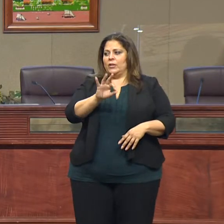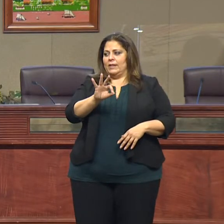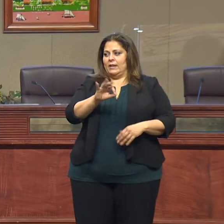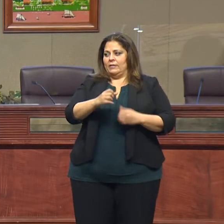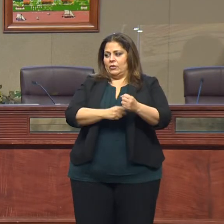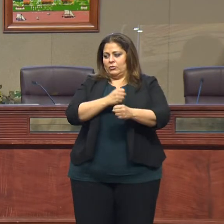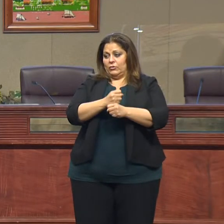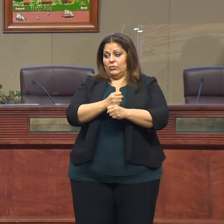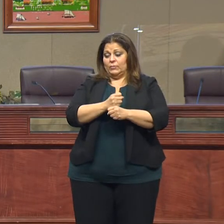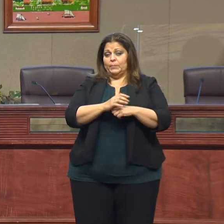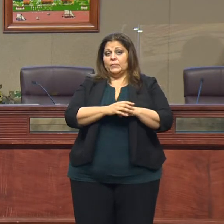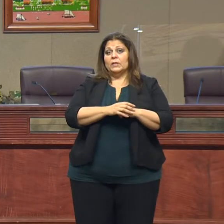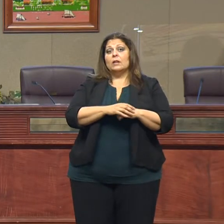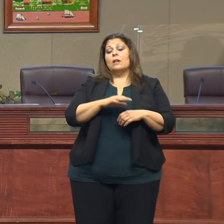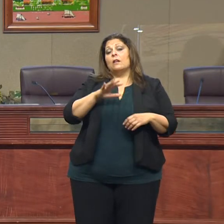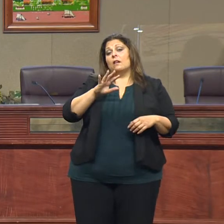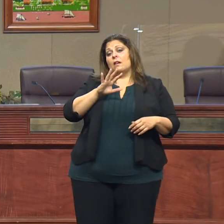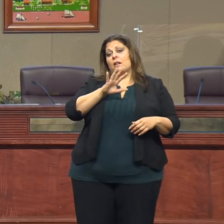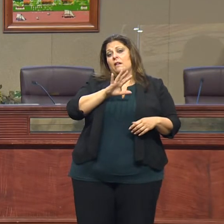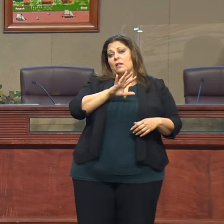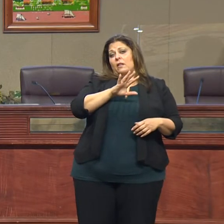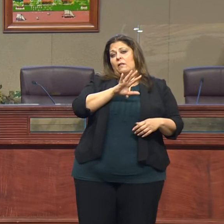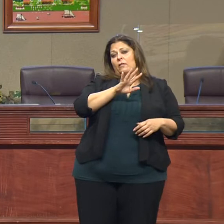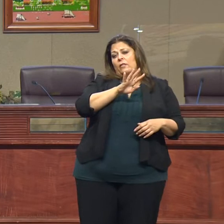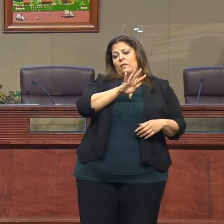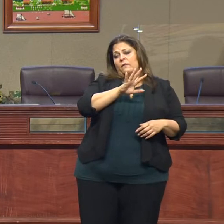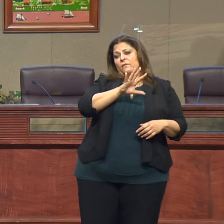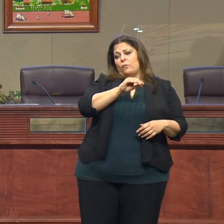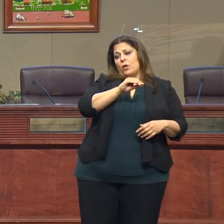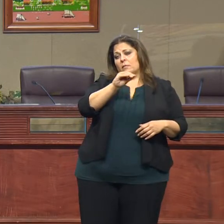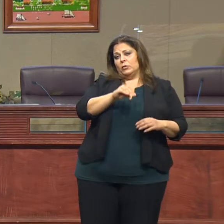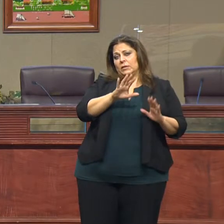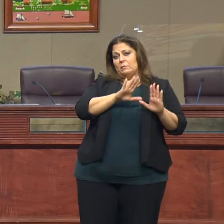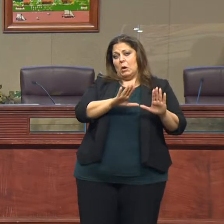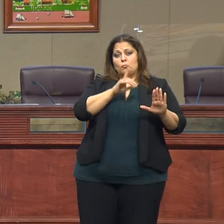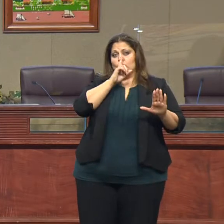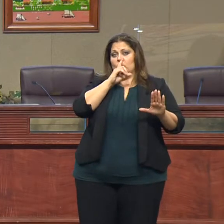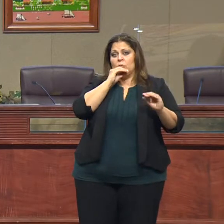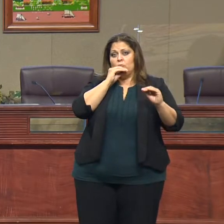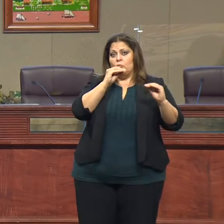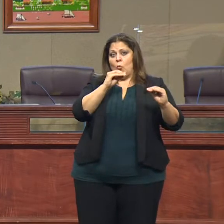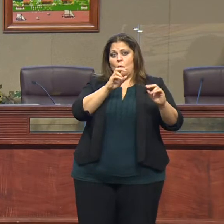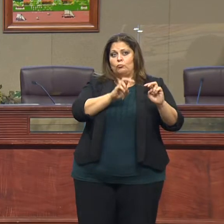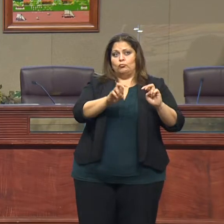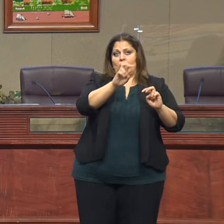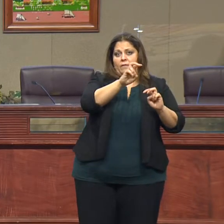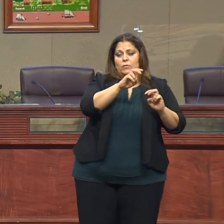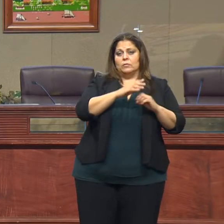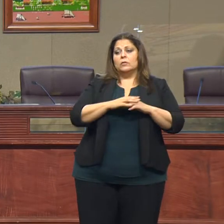57 or 40% had no known travel. 2 or 1% had known travel.